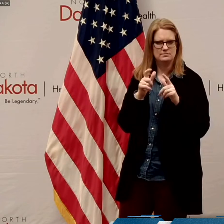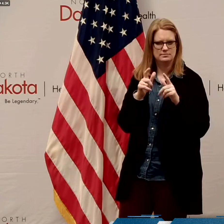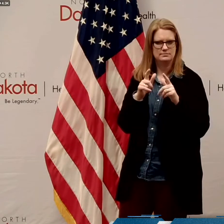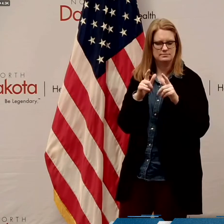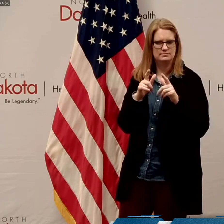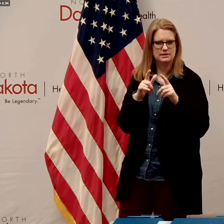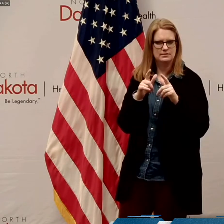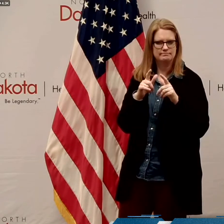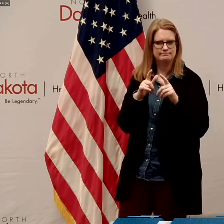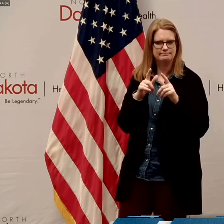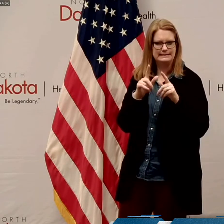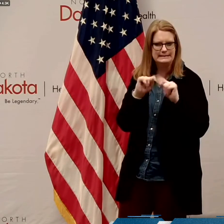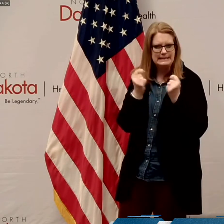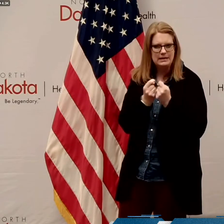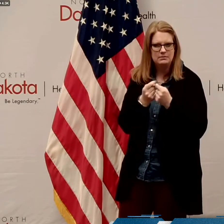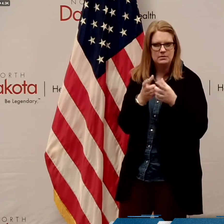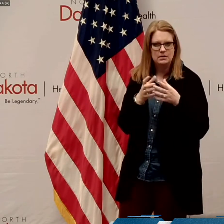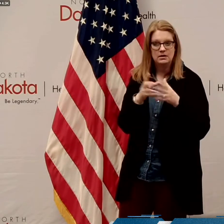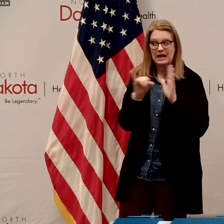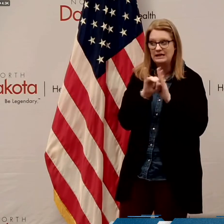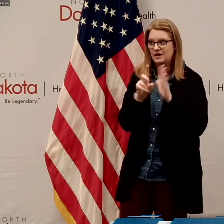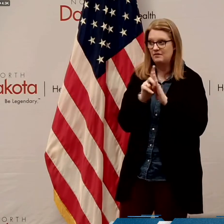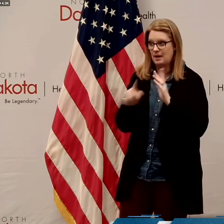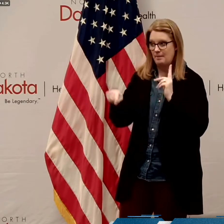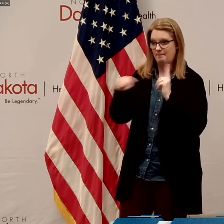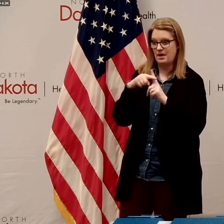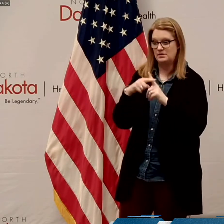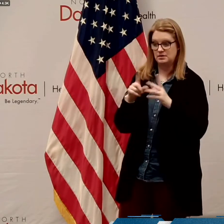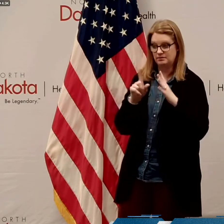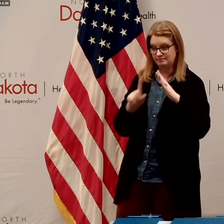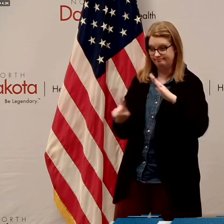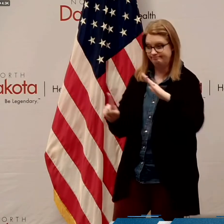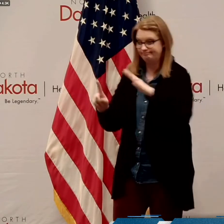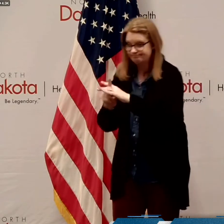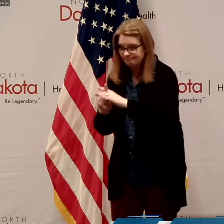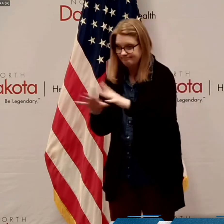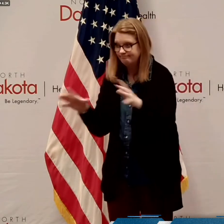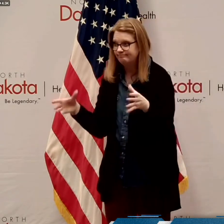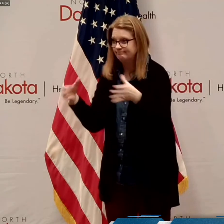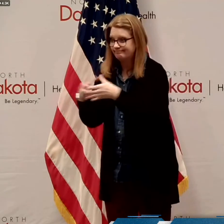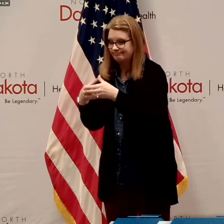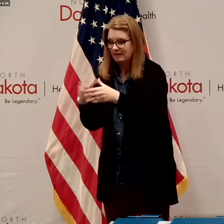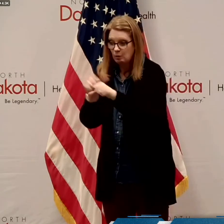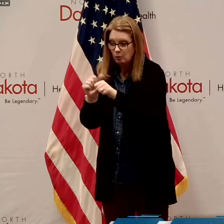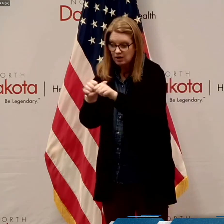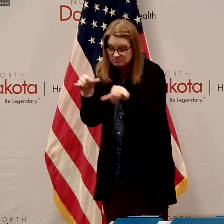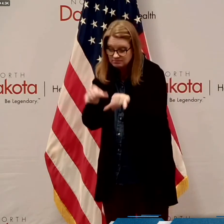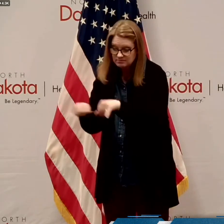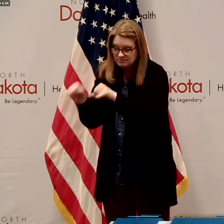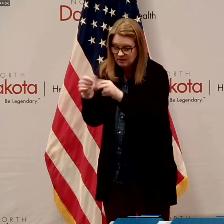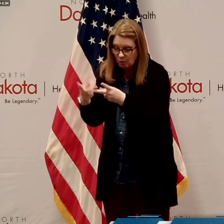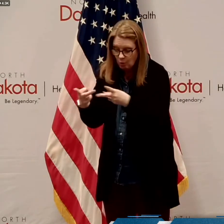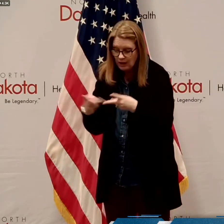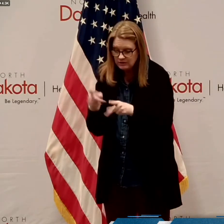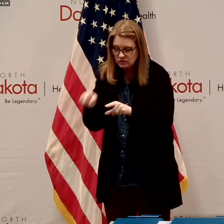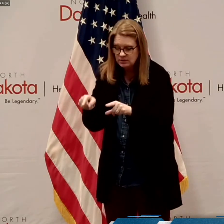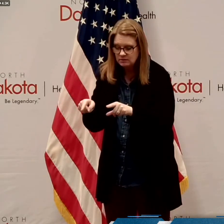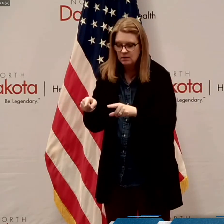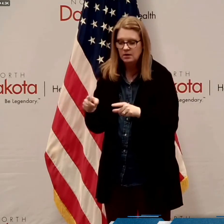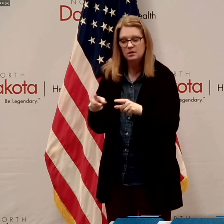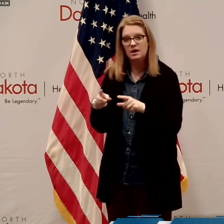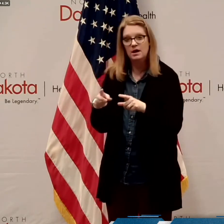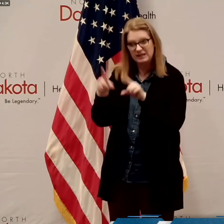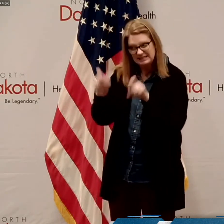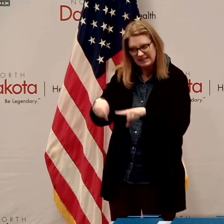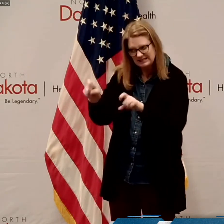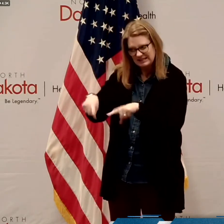can, when we identify a positive or a group of positives that work in a common location, that we can get there and test lots